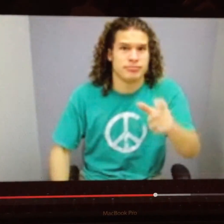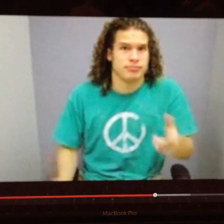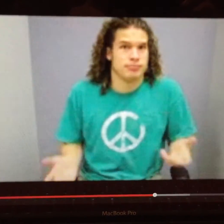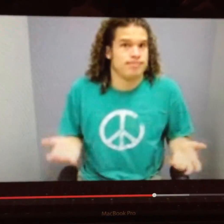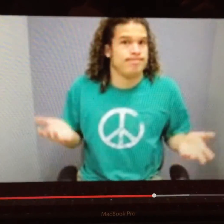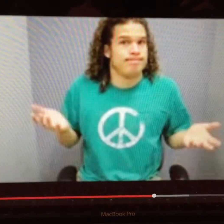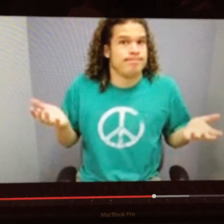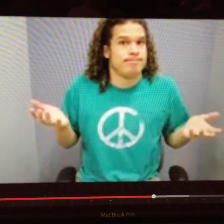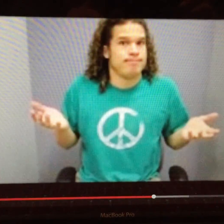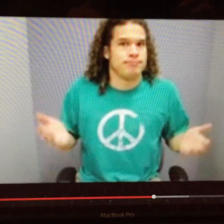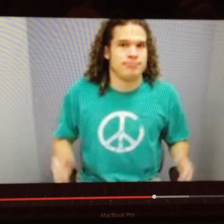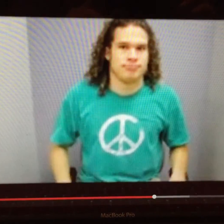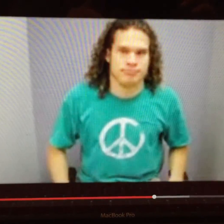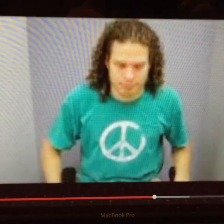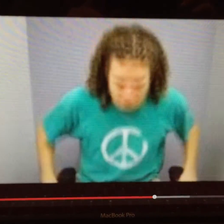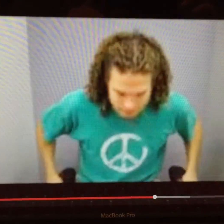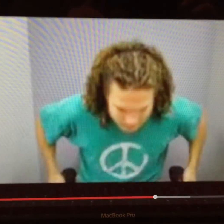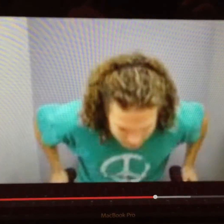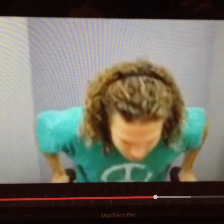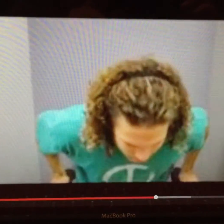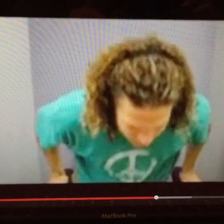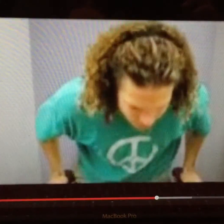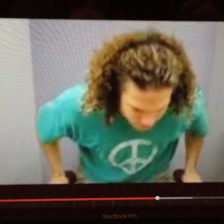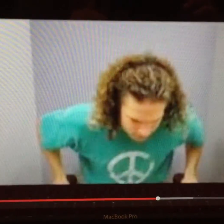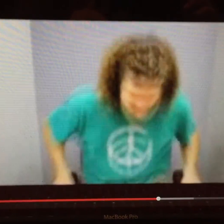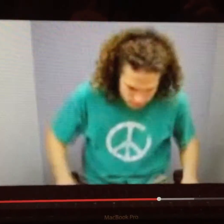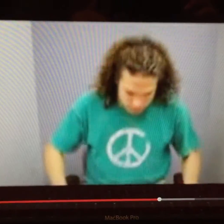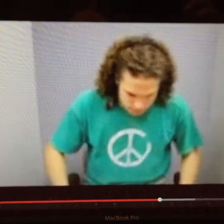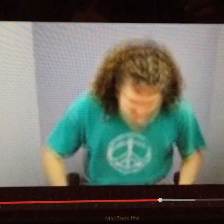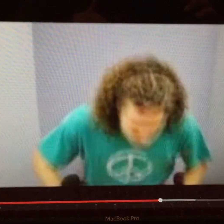it. She didn't know what to do.